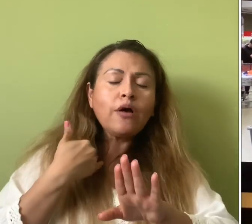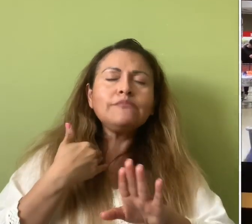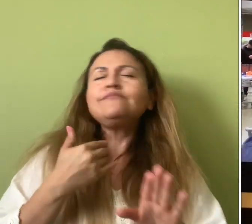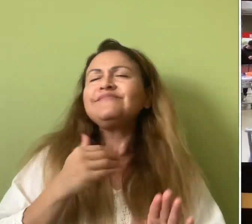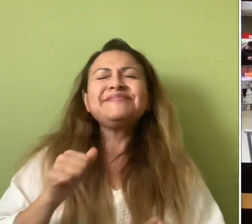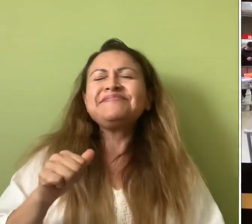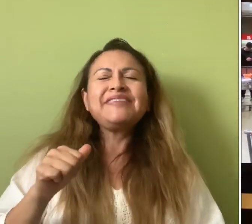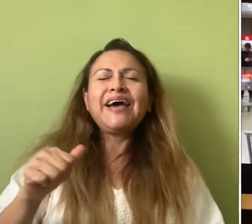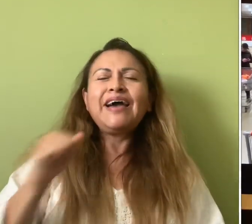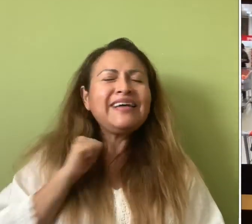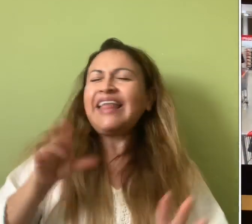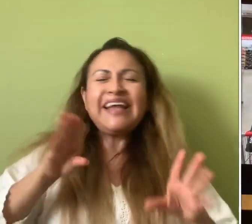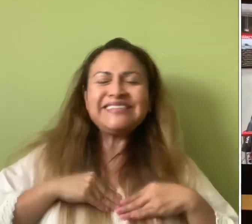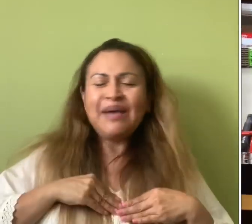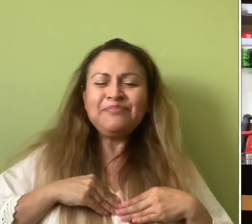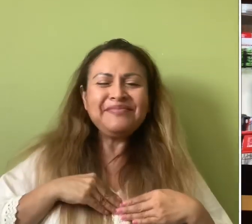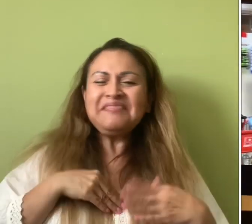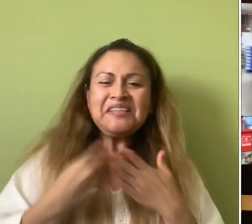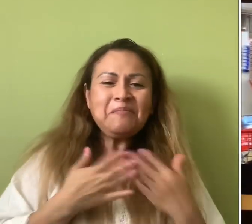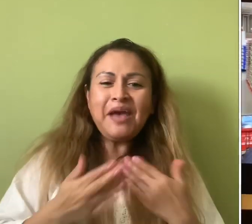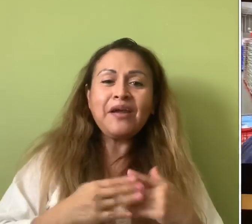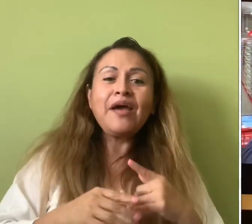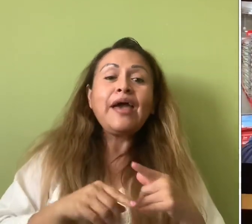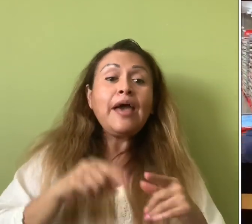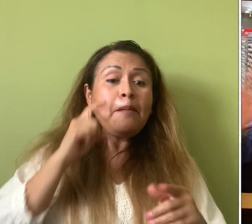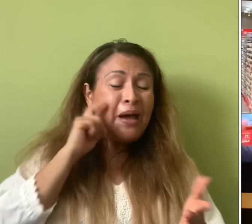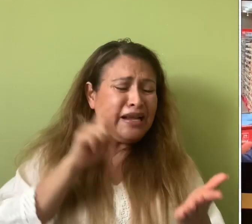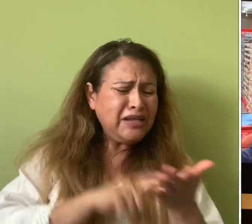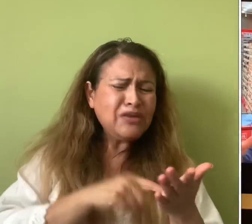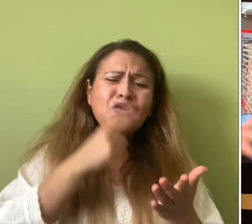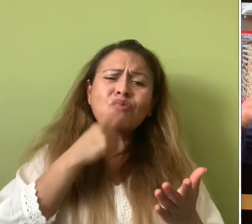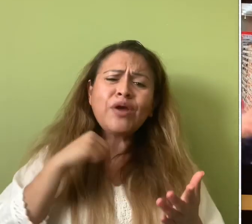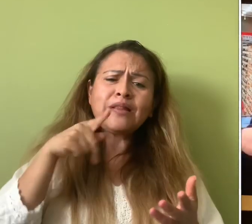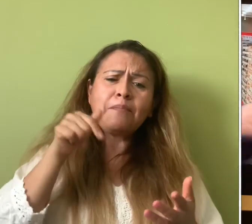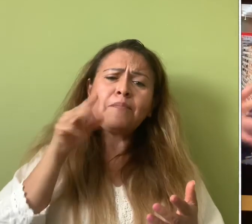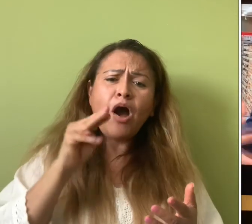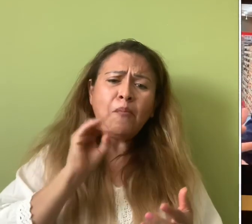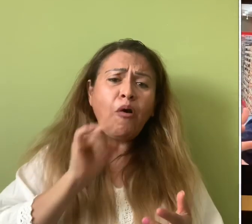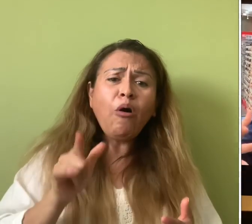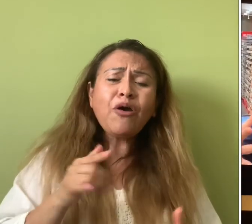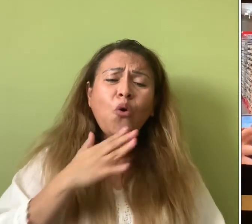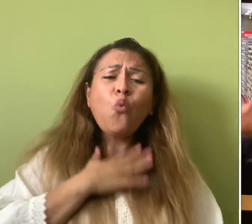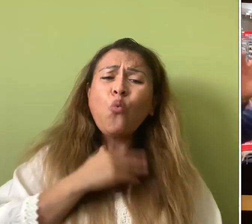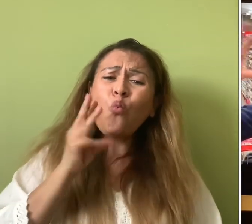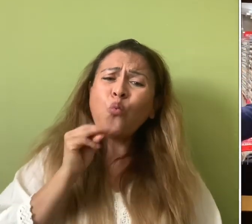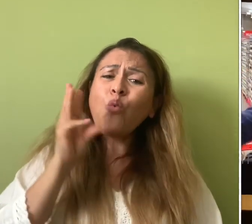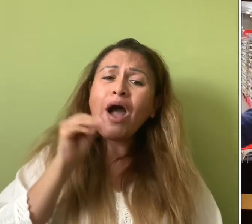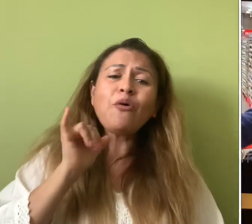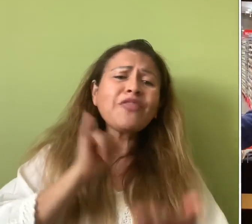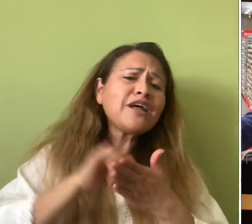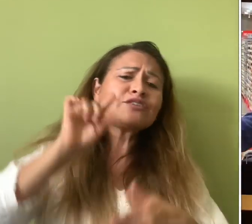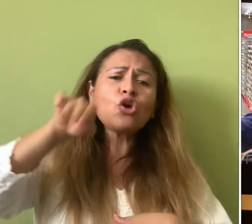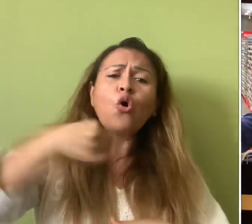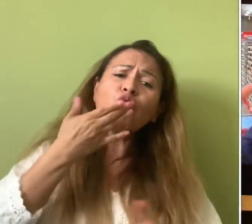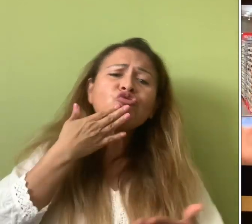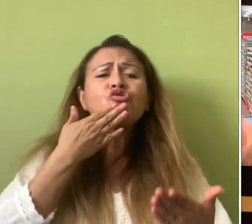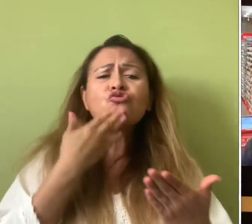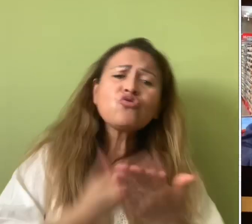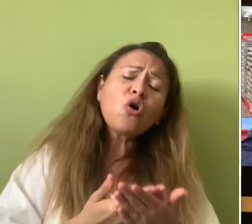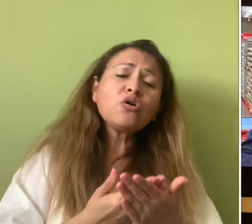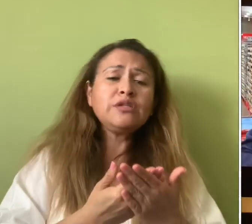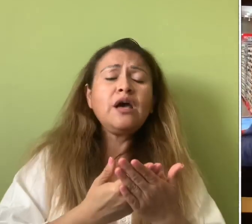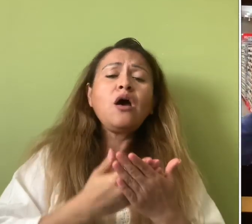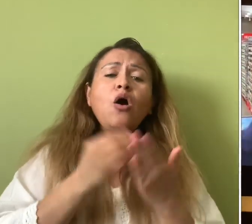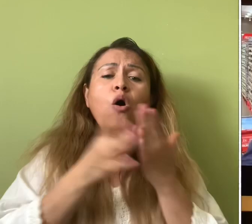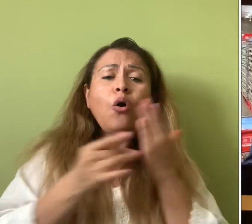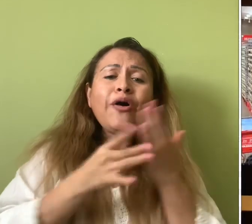no-go, right? It's not Bobby approved, but we've never seen a product that has a red palm oil. Red palm oil is the only good palm oil that isn't devastating to the